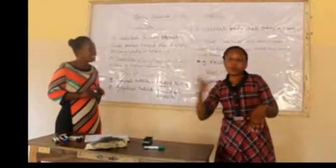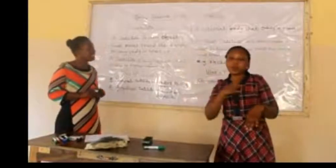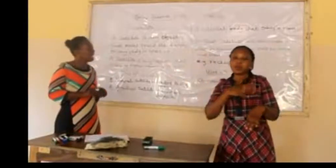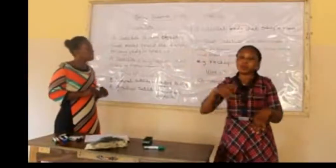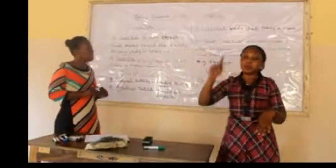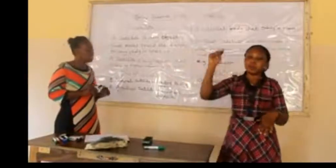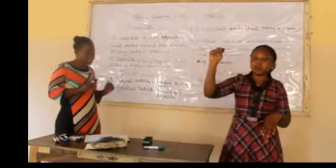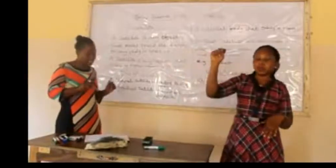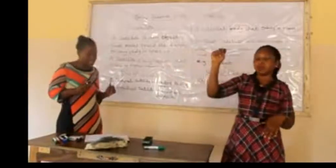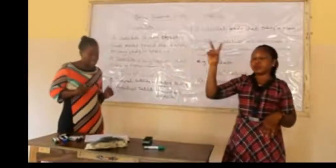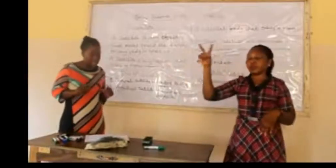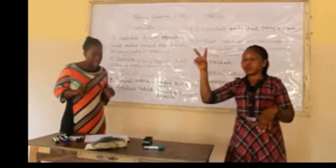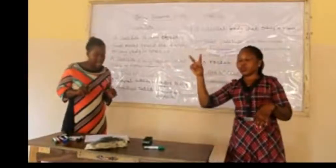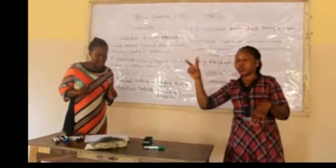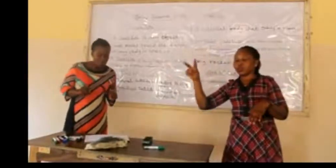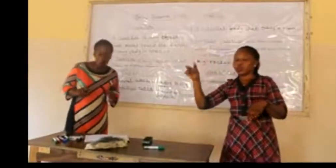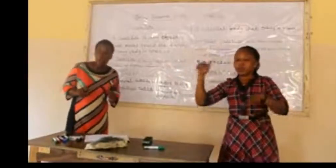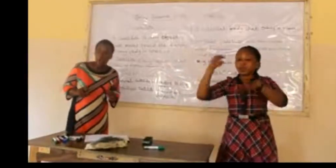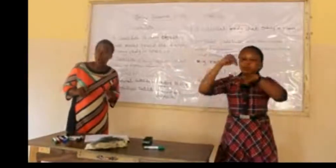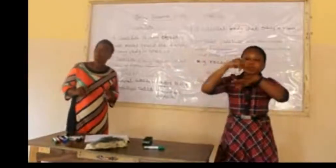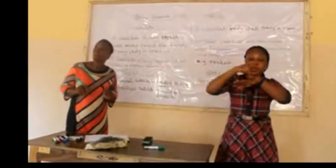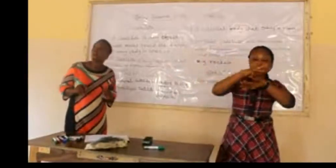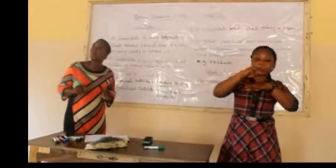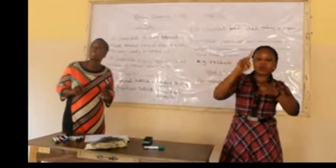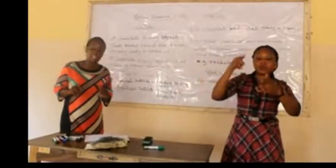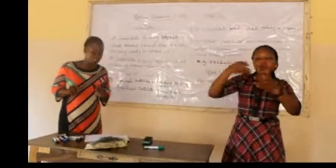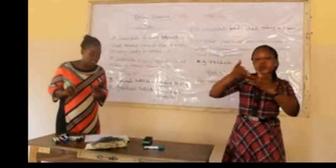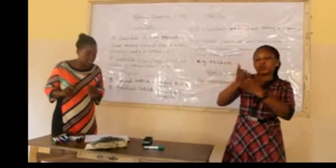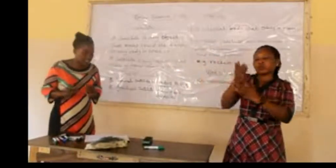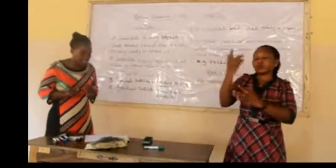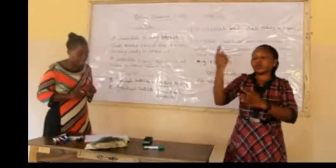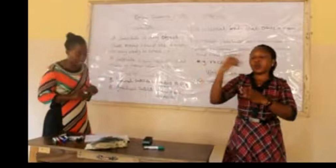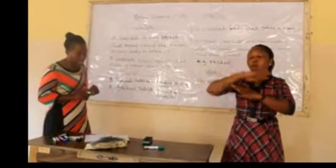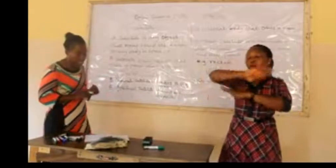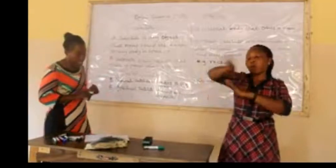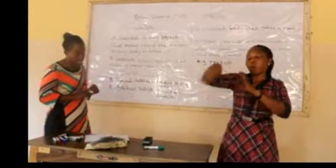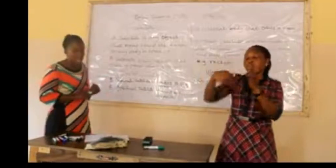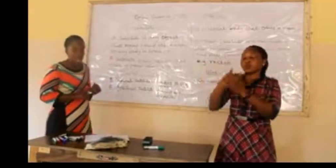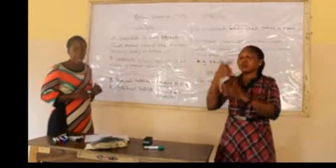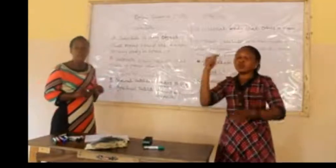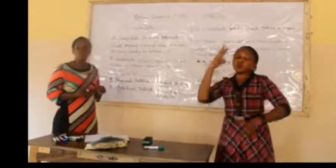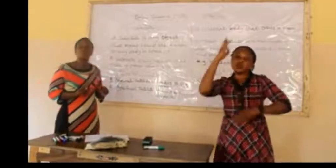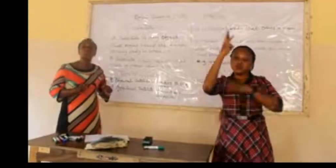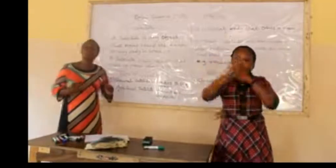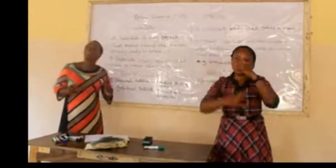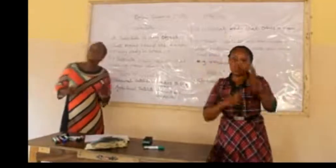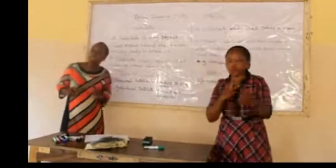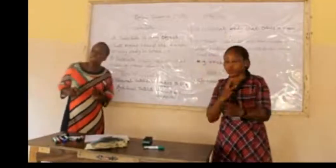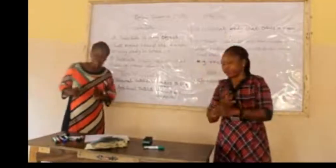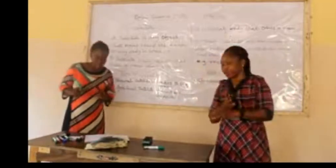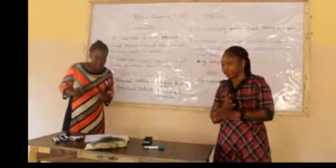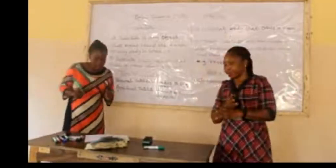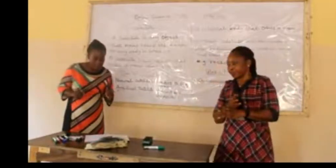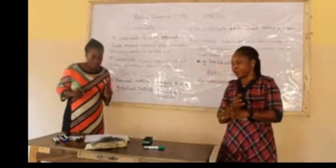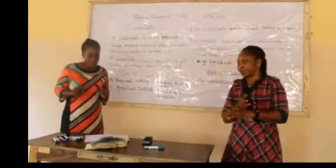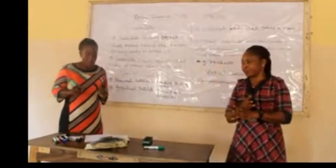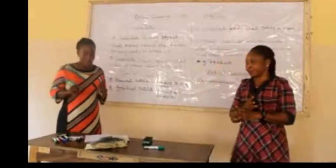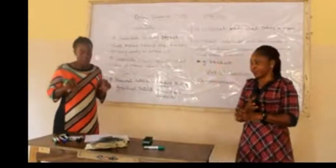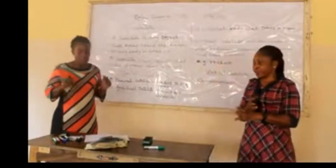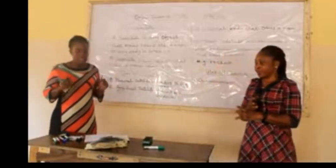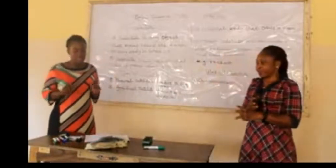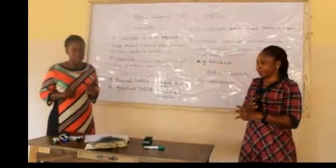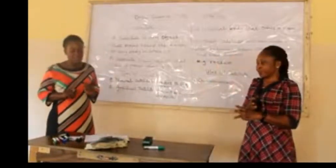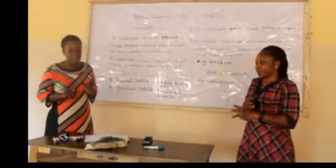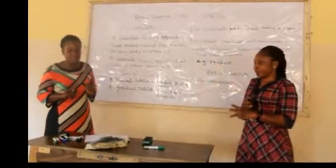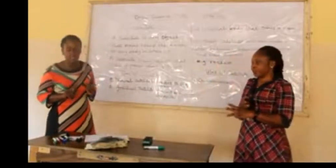I said that artificial satellites called communication satellites are used to relay